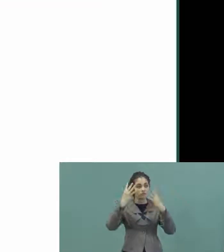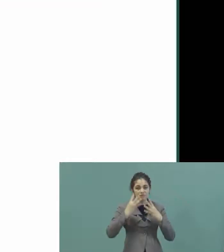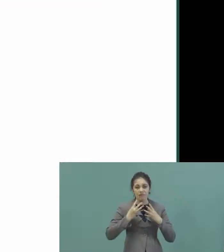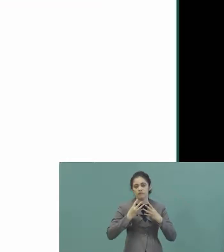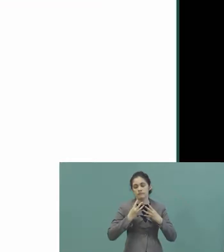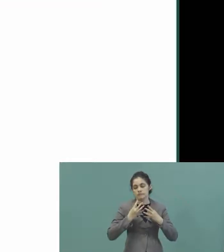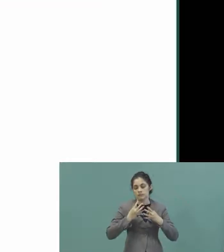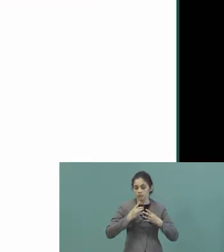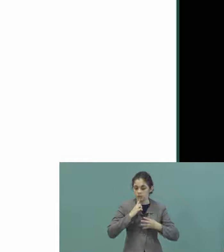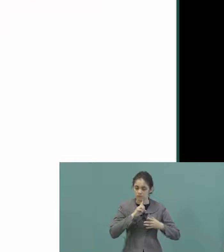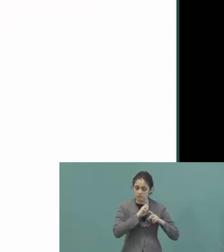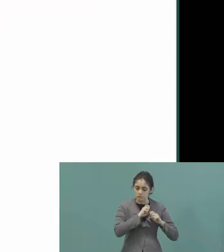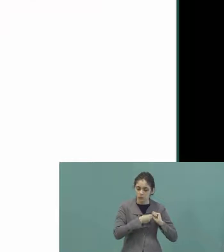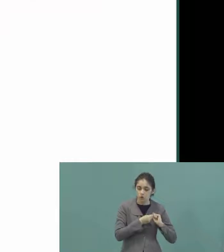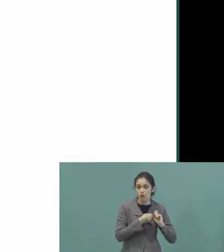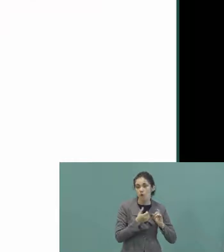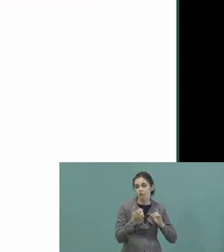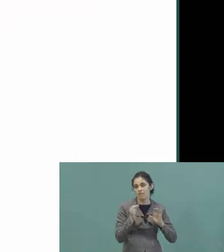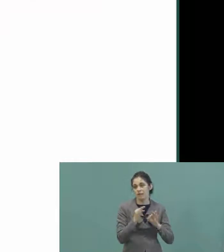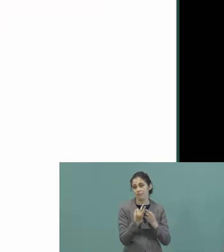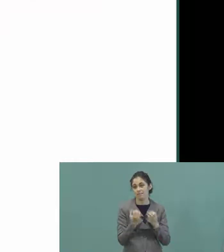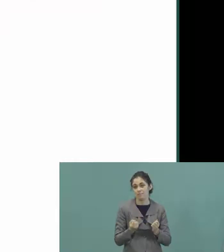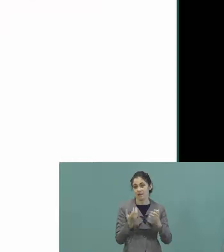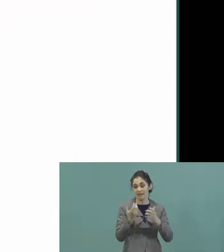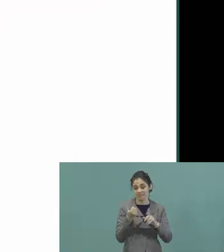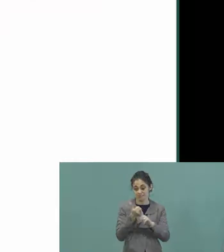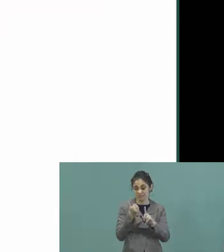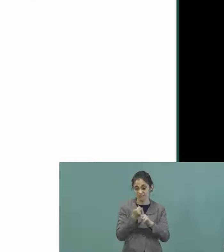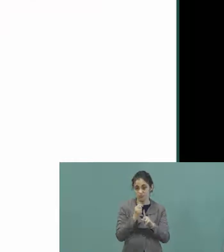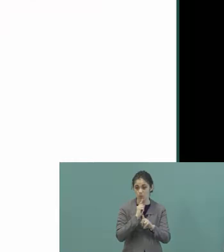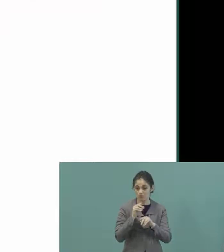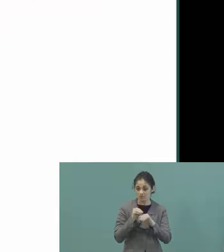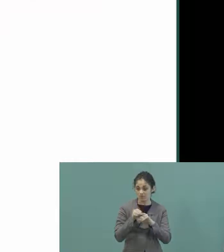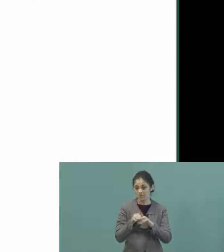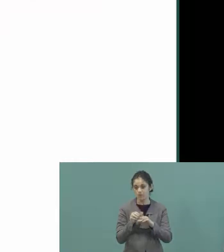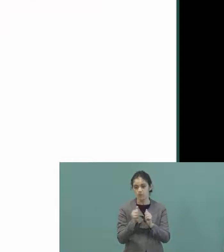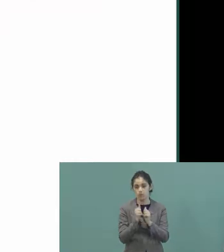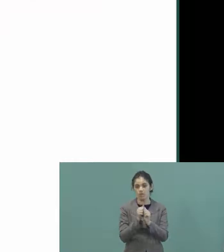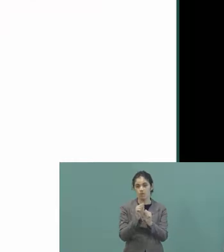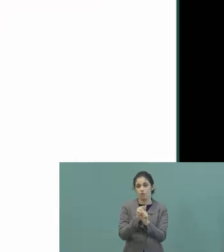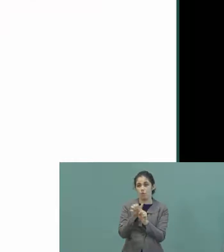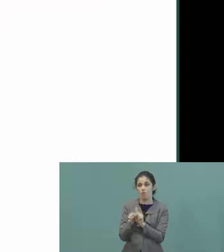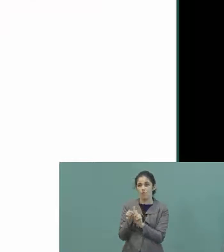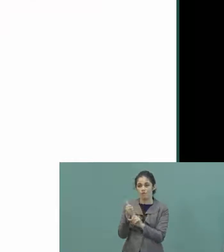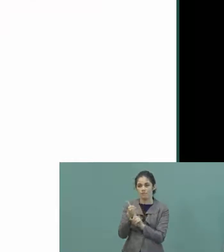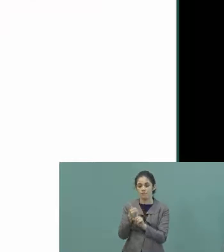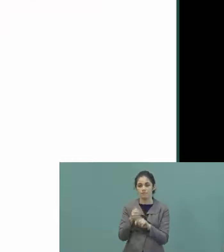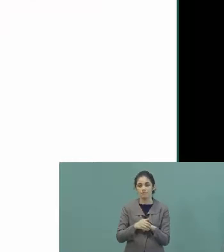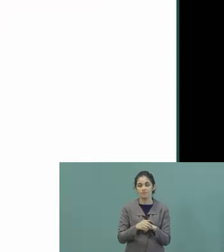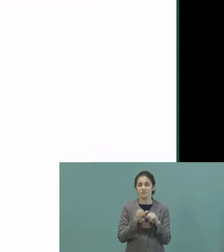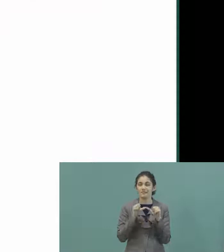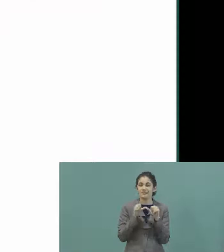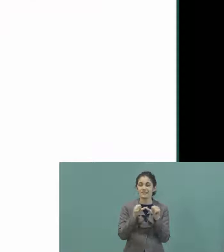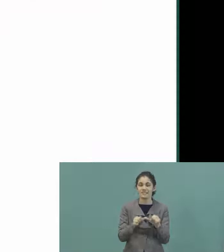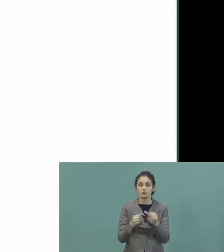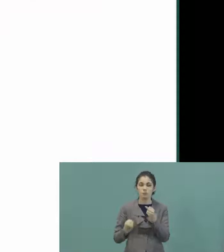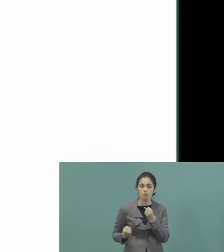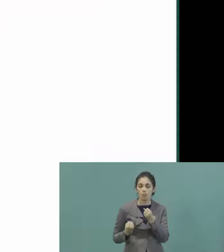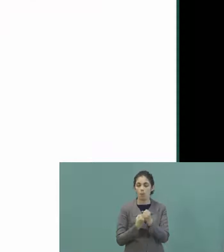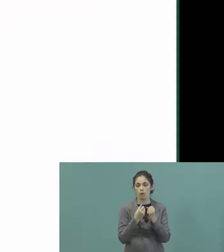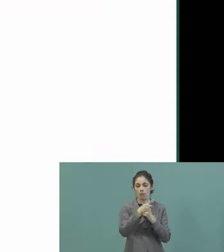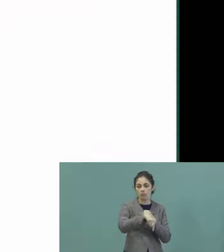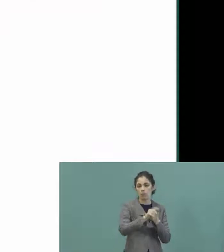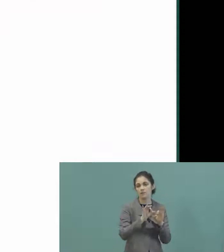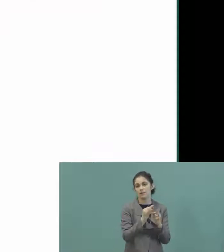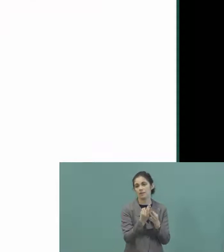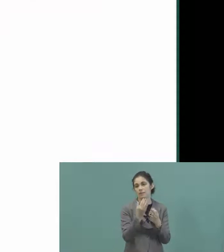families, these are families, many of whom themselves are infected with COVID-19. So please continue to support them as